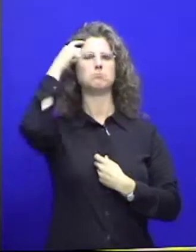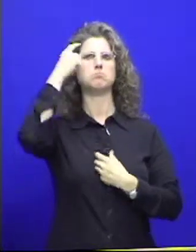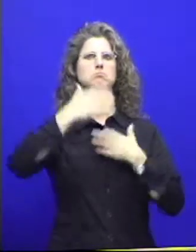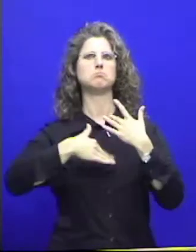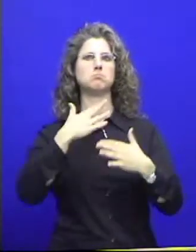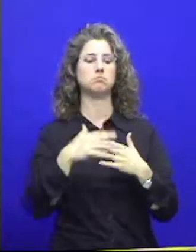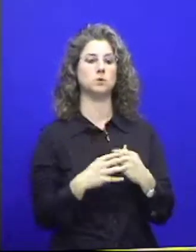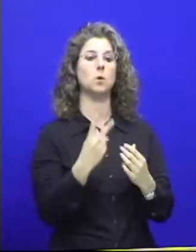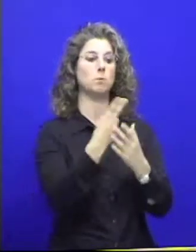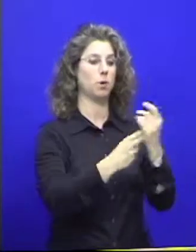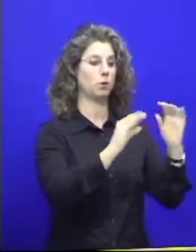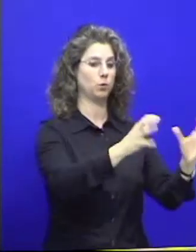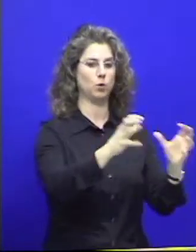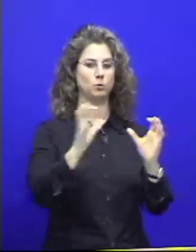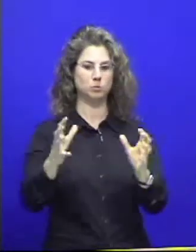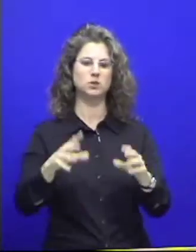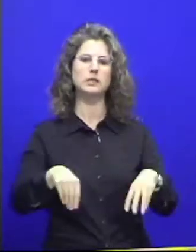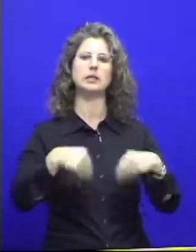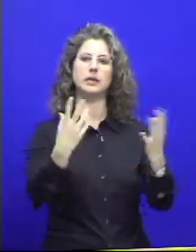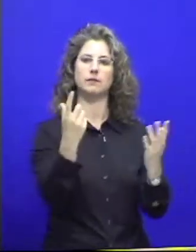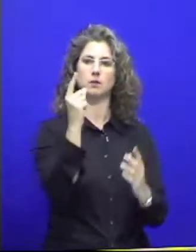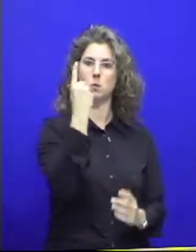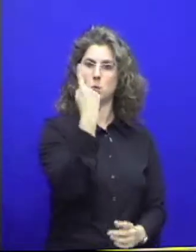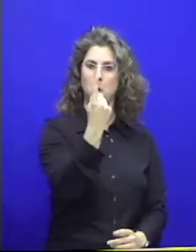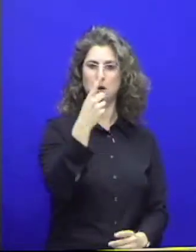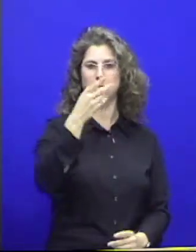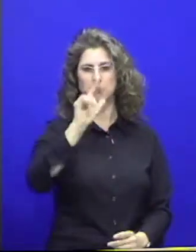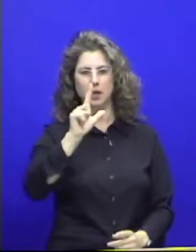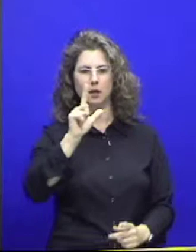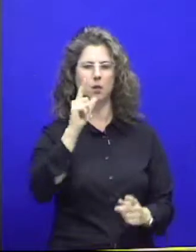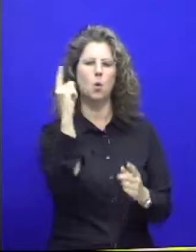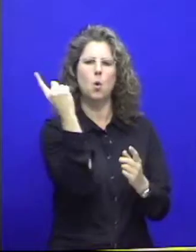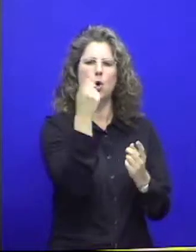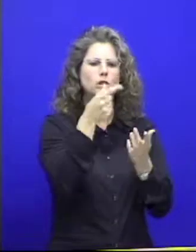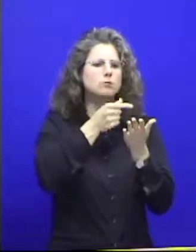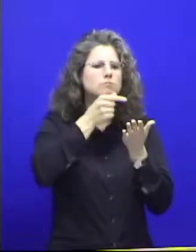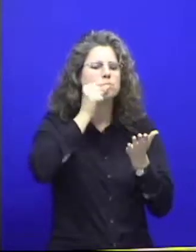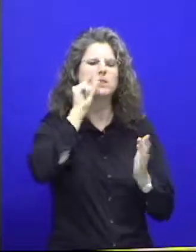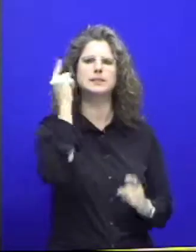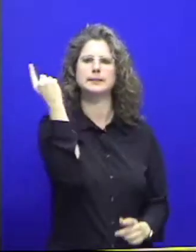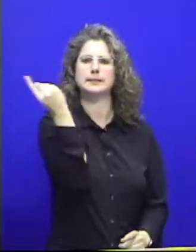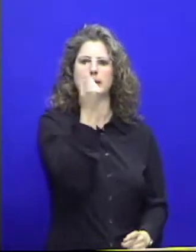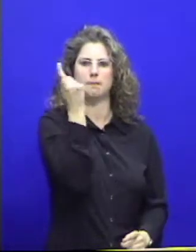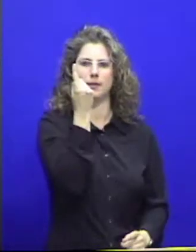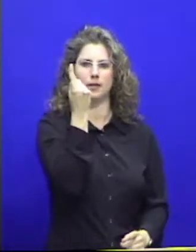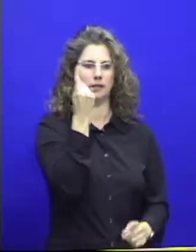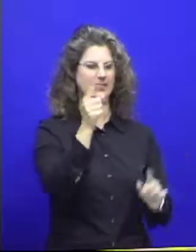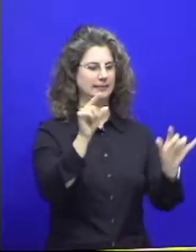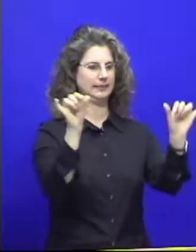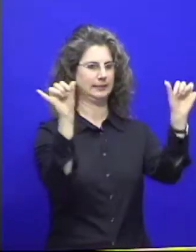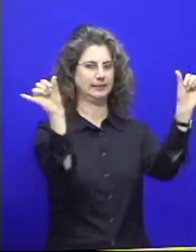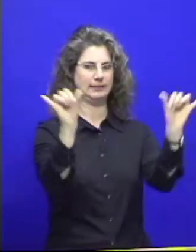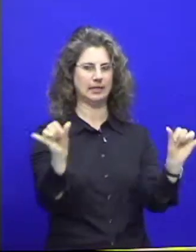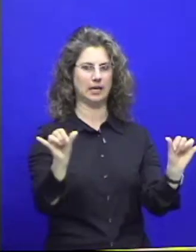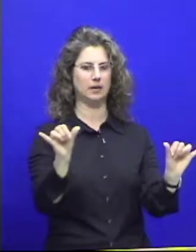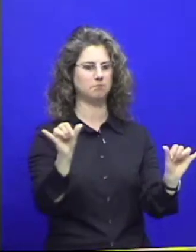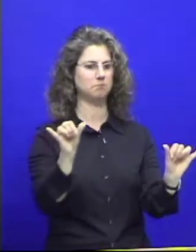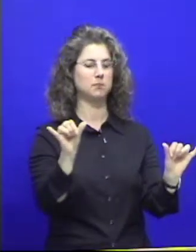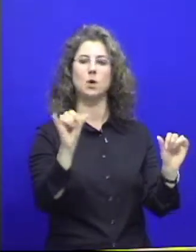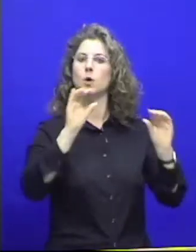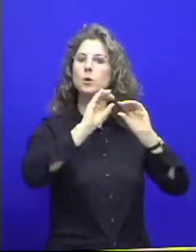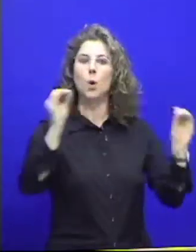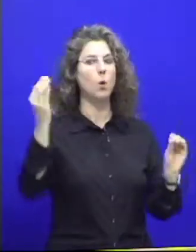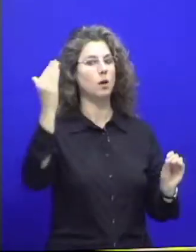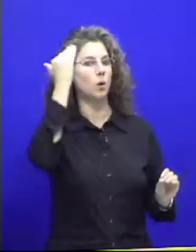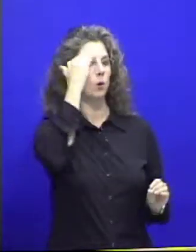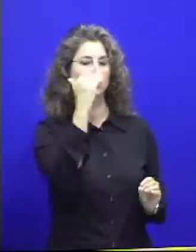they both are given a pill or a solution that looks identical. No one knows who's